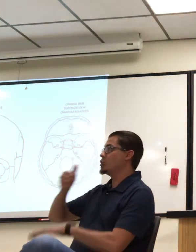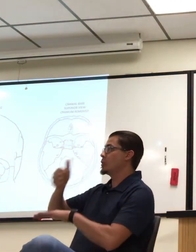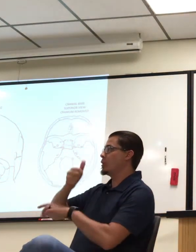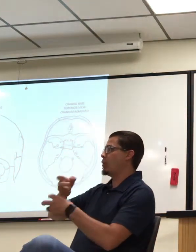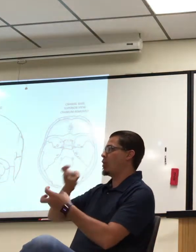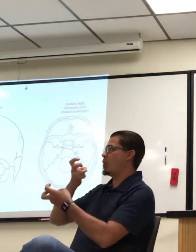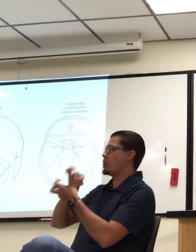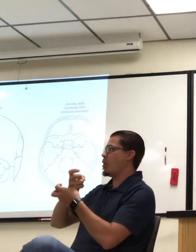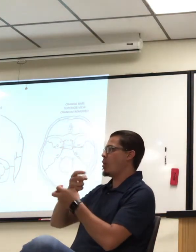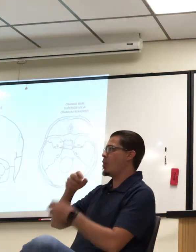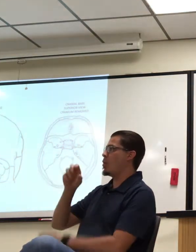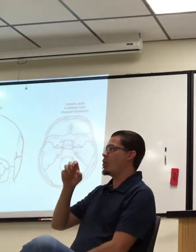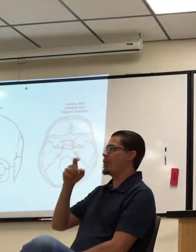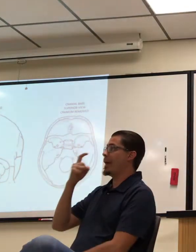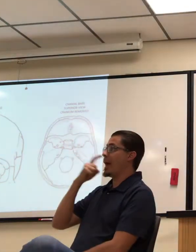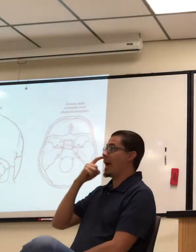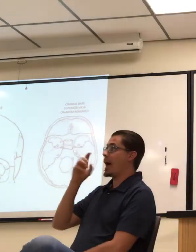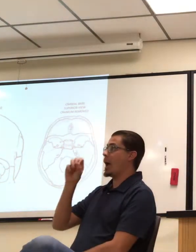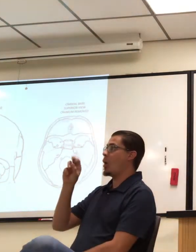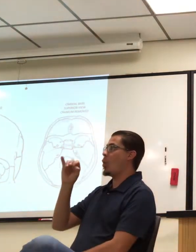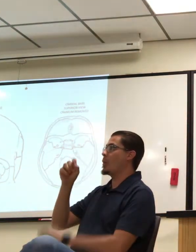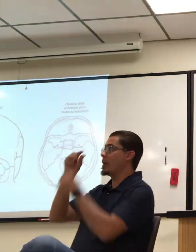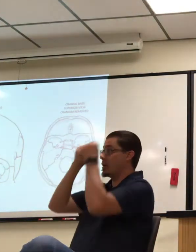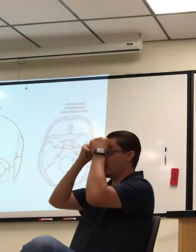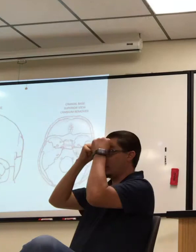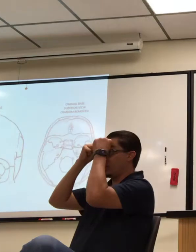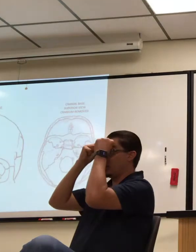bony eye orbit.